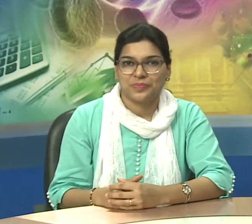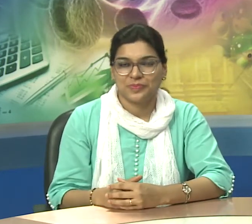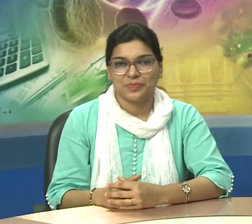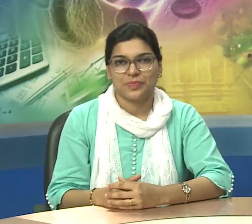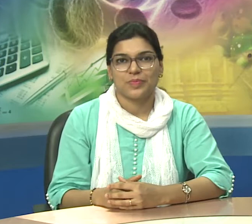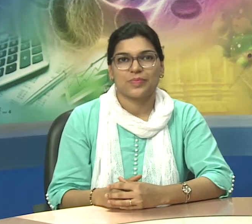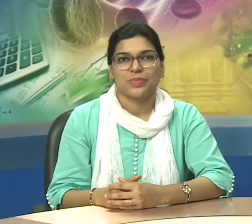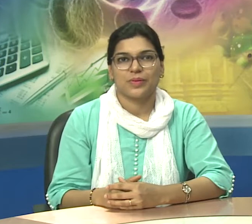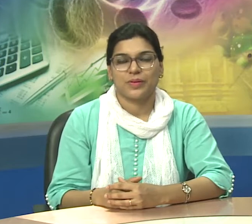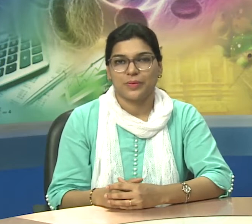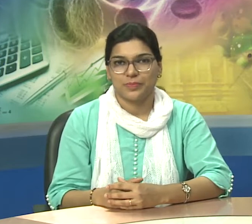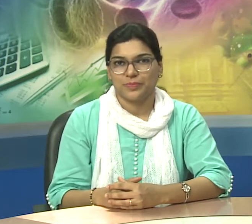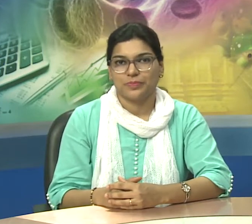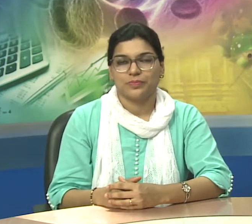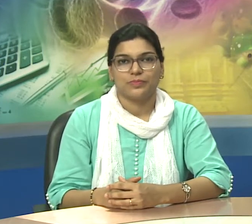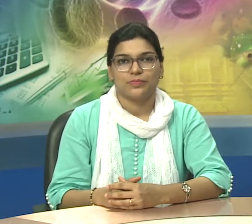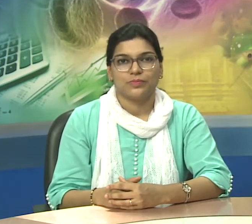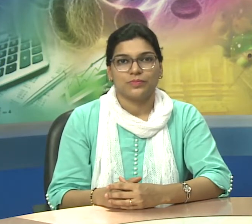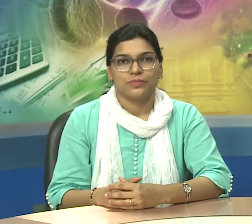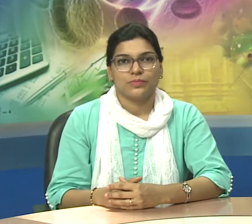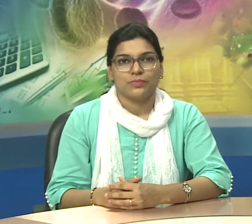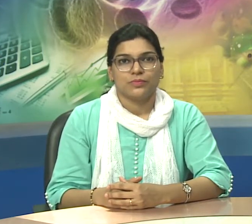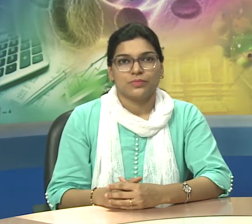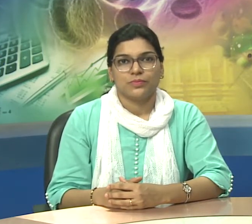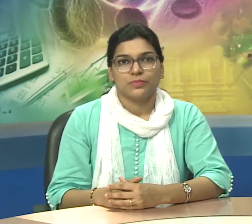considered to be beyond the range of Shehnai.